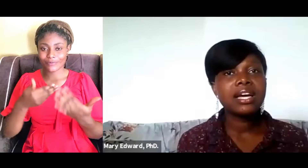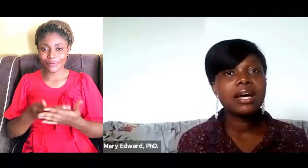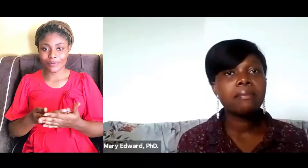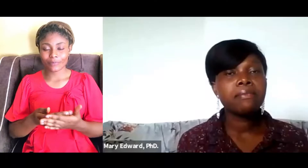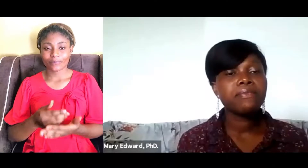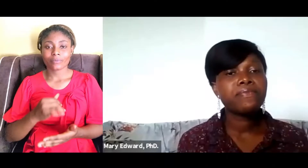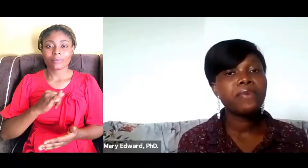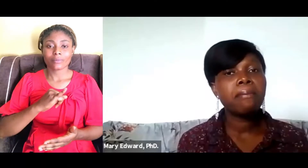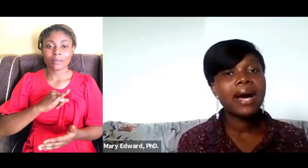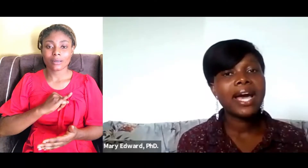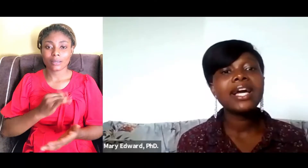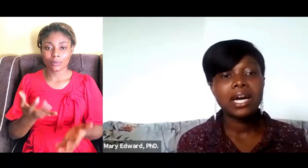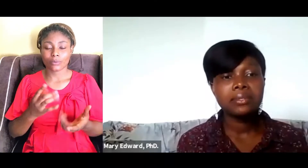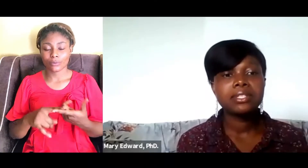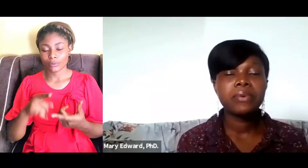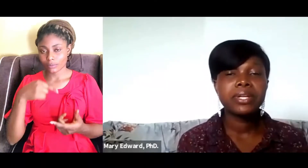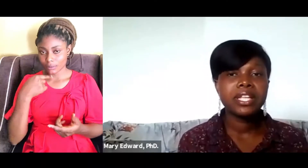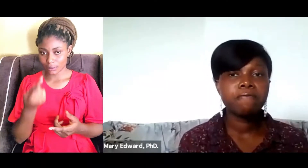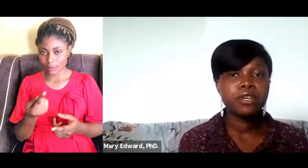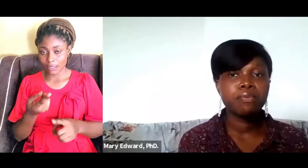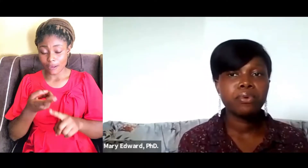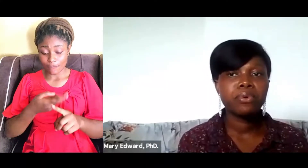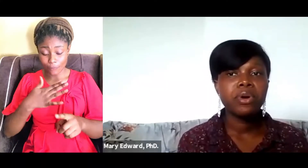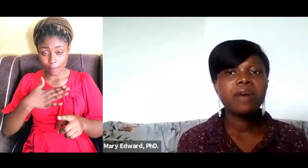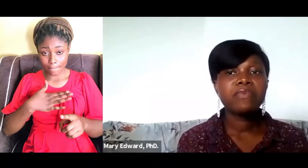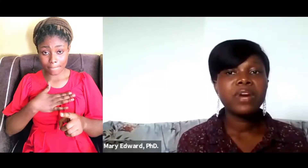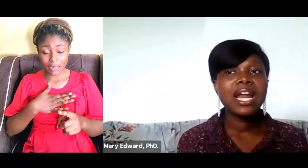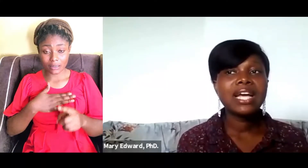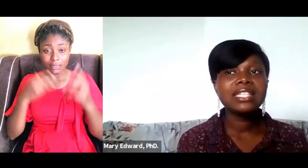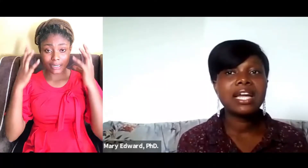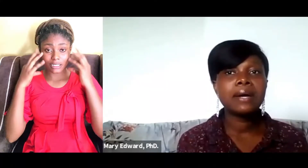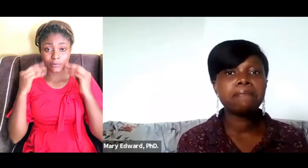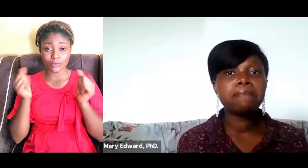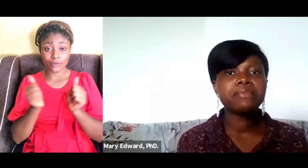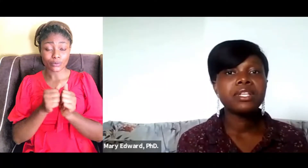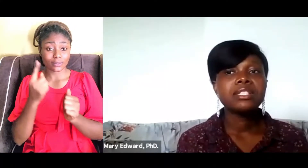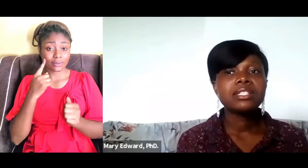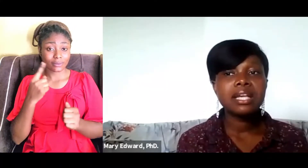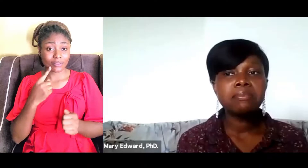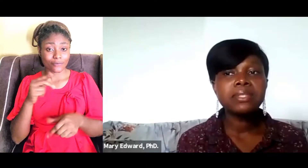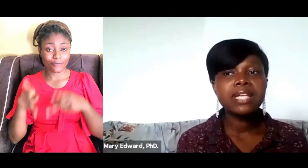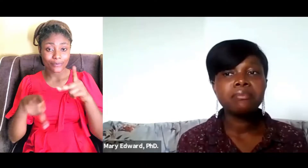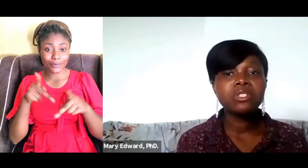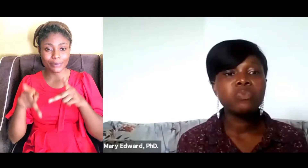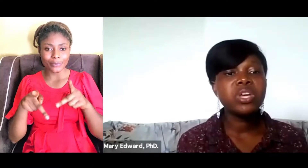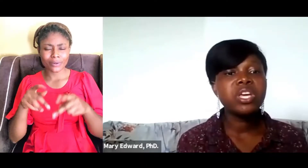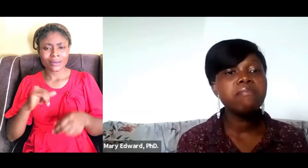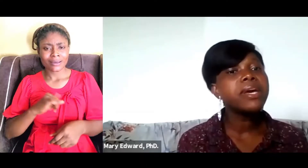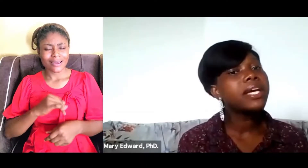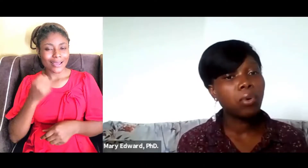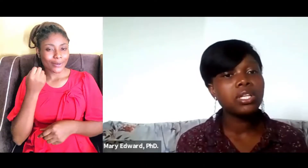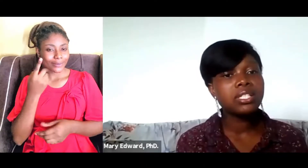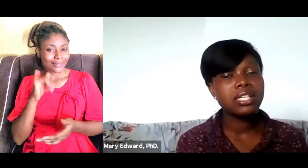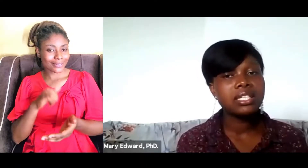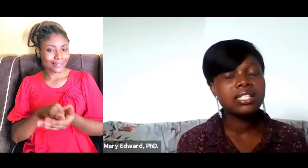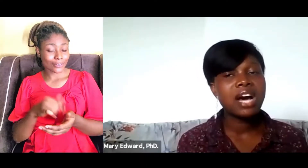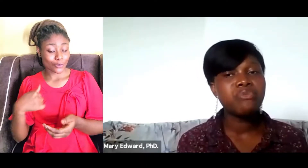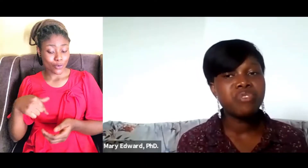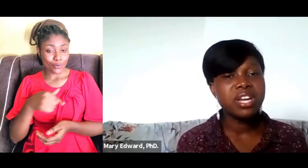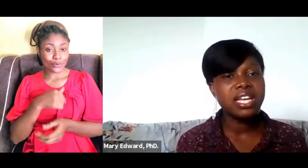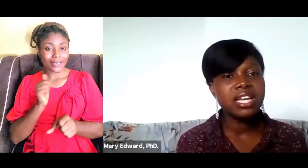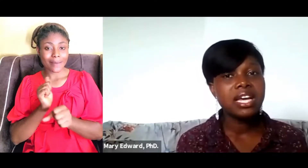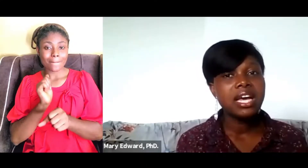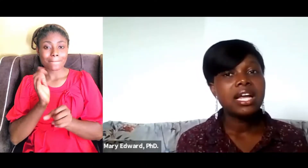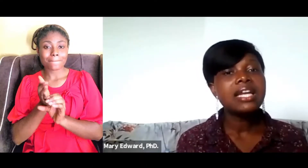that from my encounter with deaf people, I've realized that sometimes we make policies